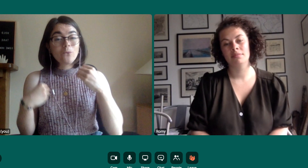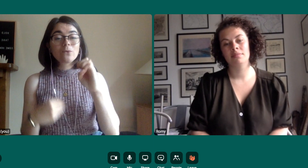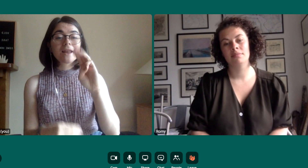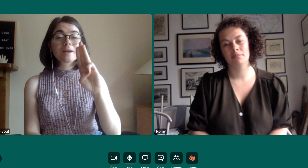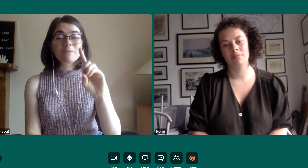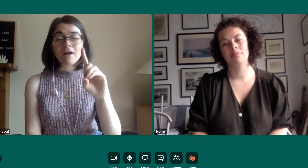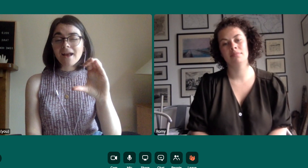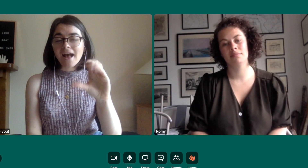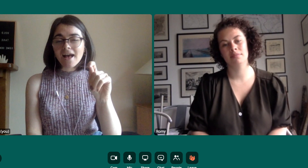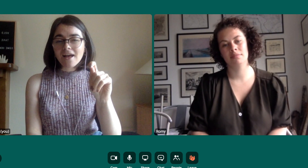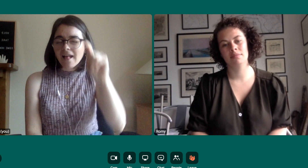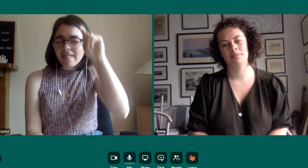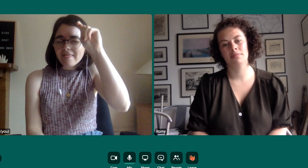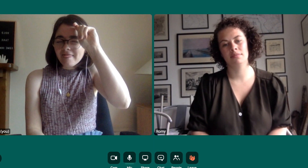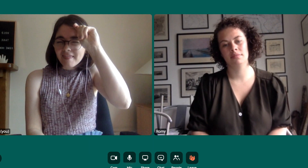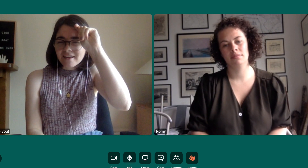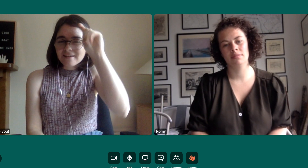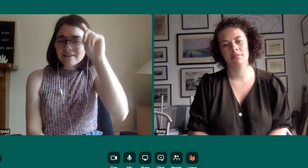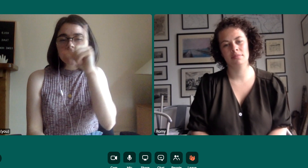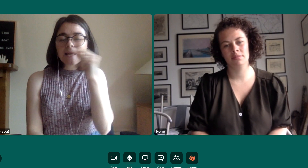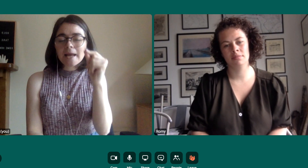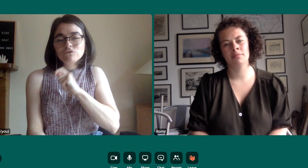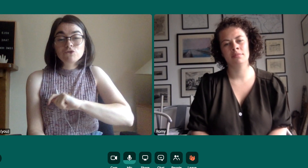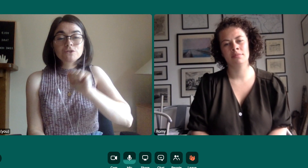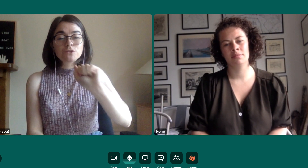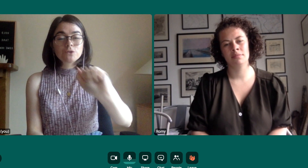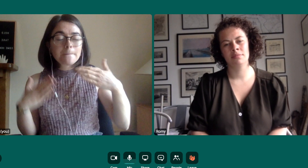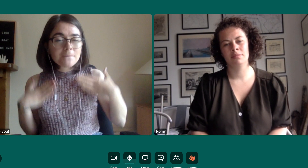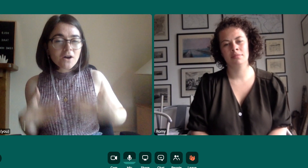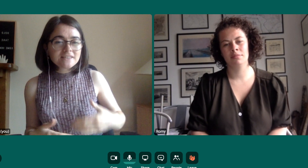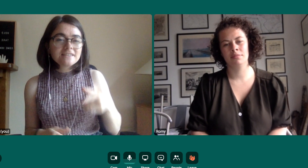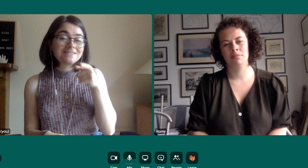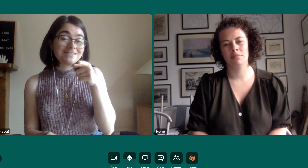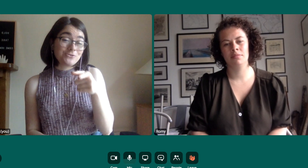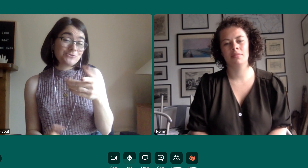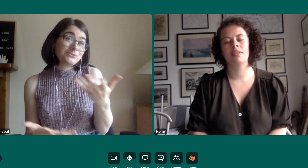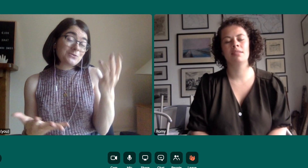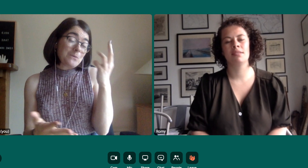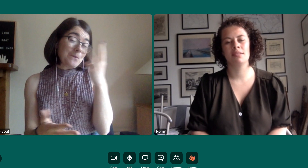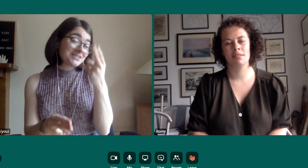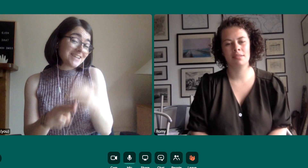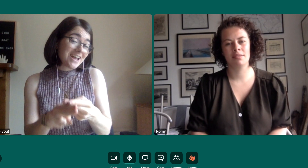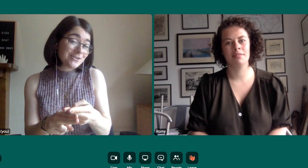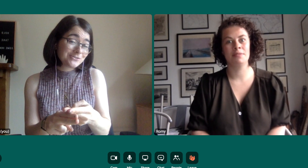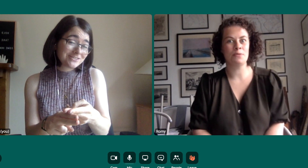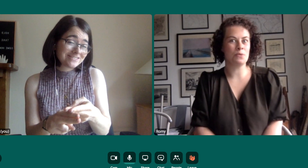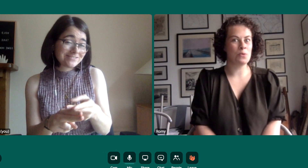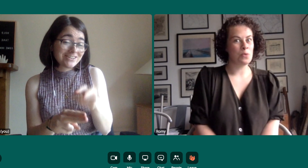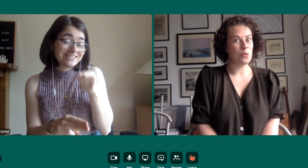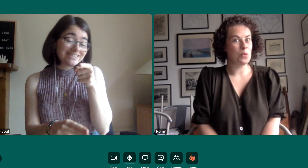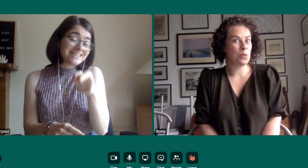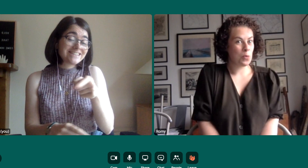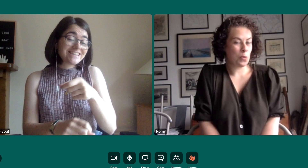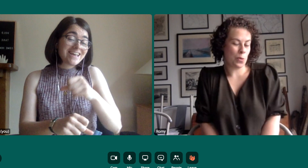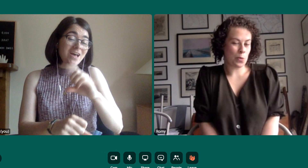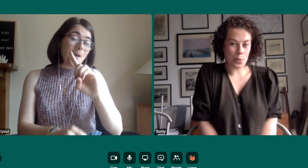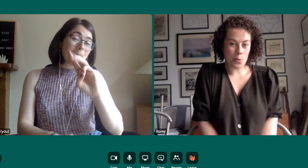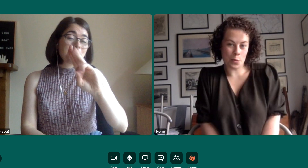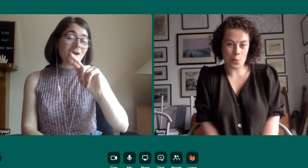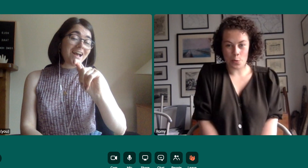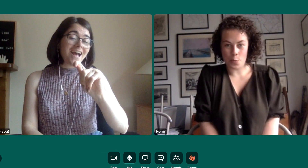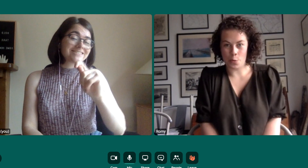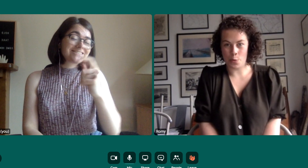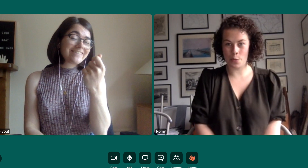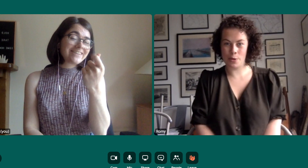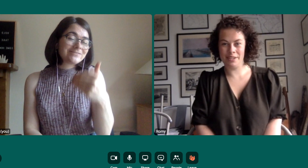called Trust Your Body. So watch this space, this podcast space, because he will soon